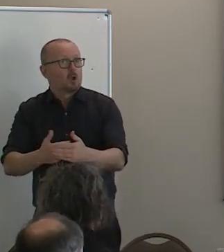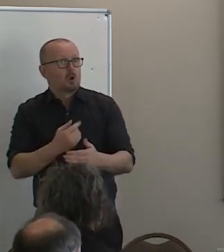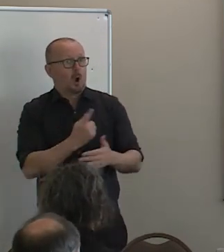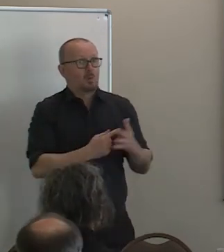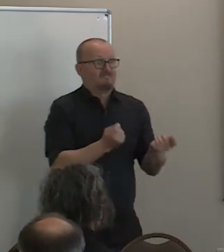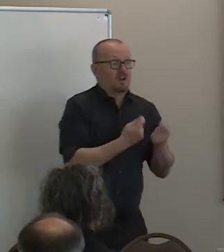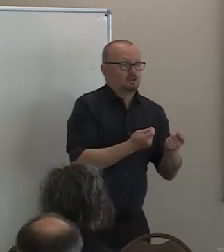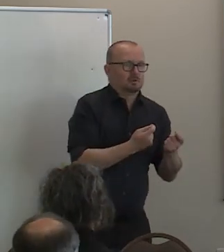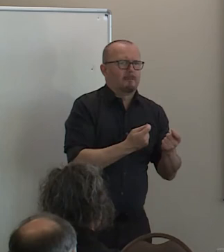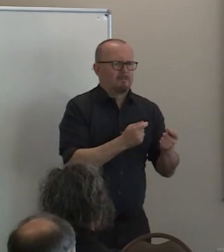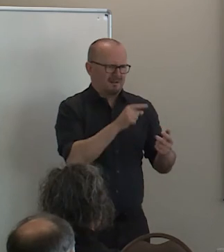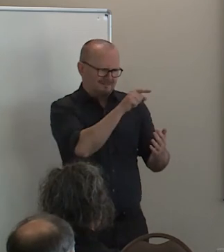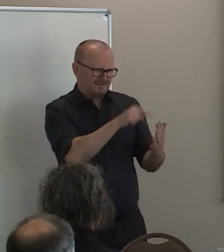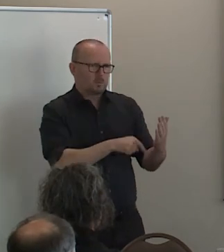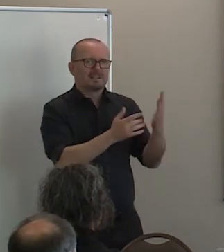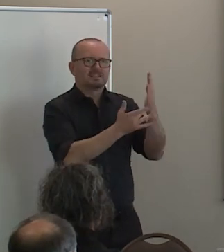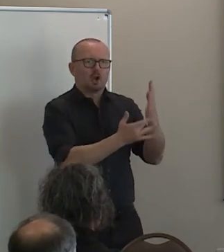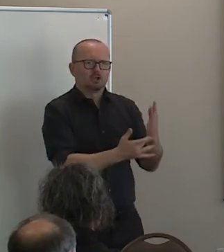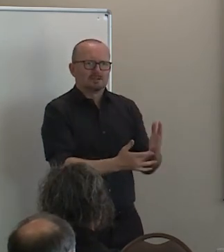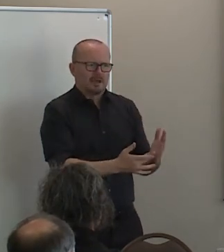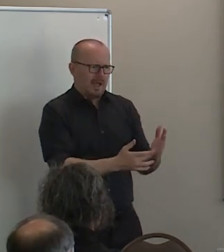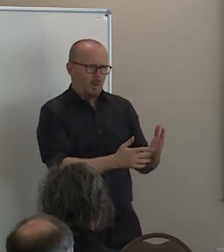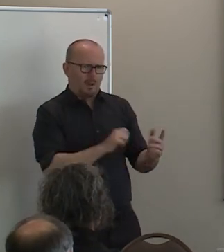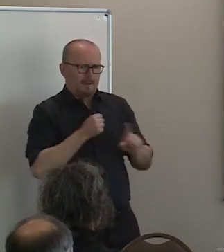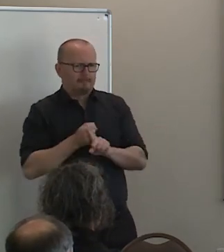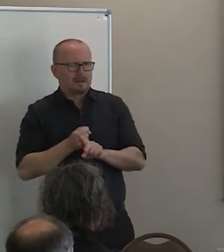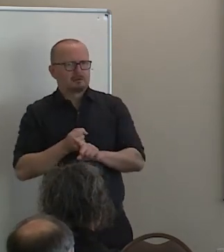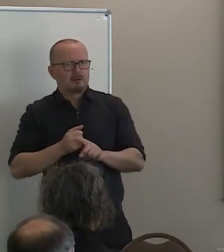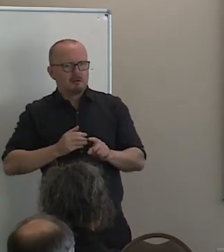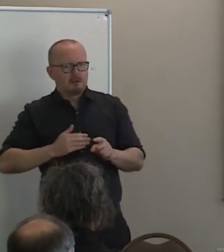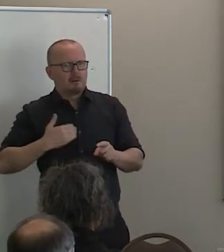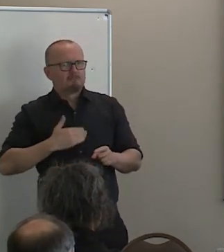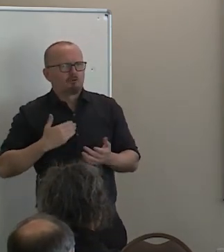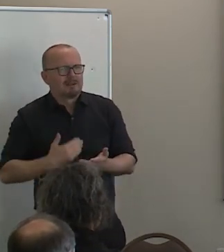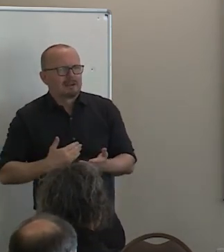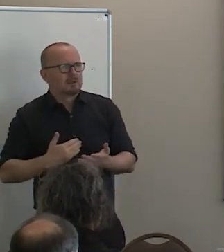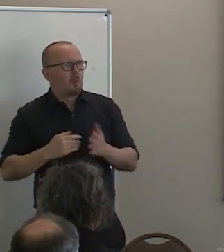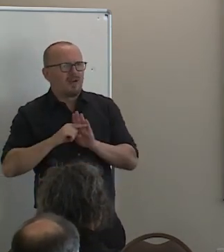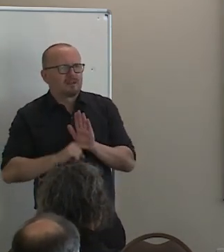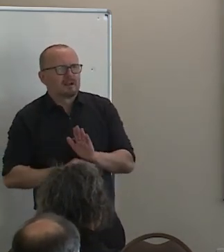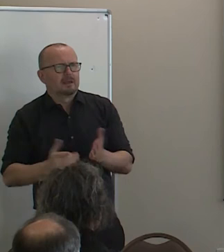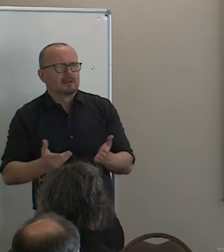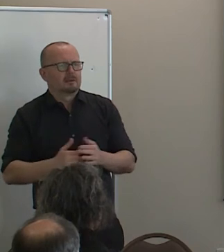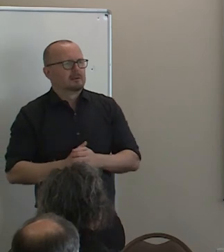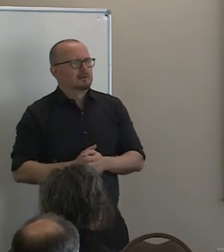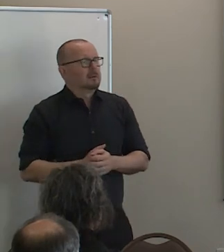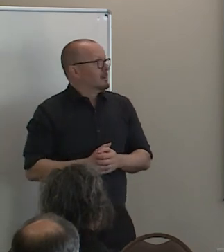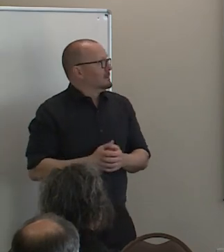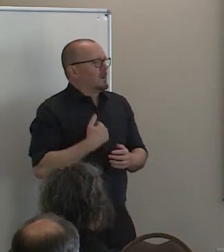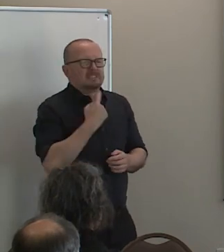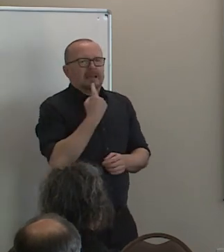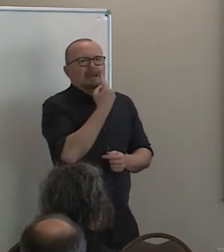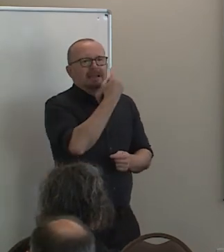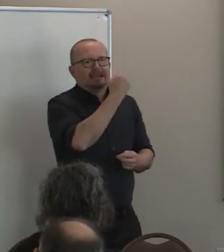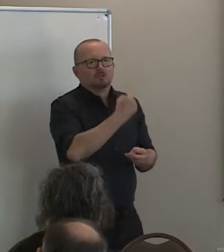mean, like, morally or ethically? What's behind them? So let's say maybe each of these were a kind of fable